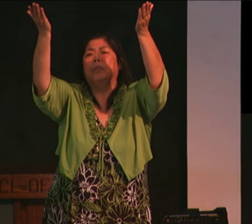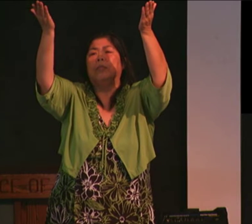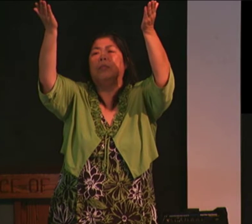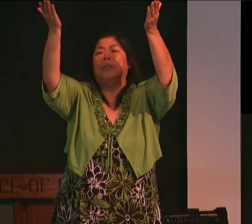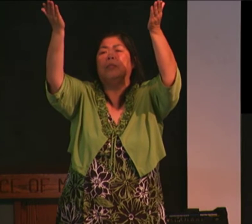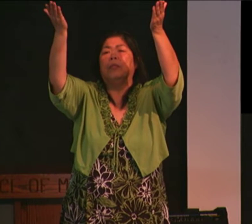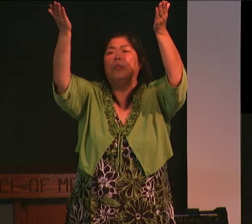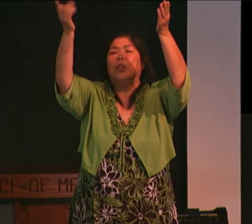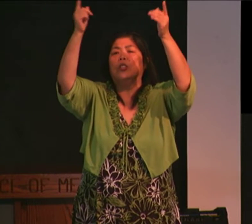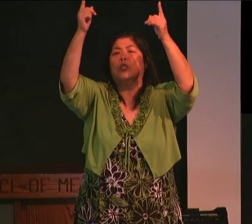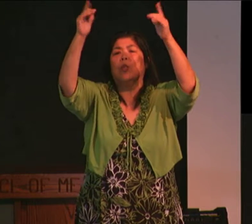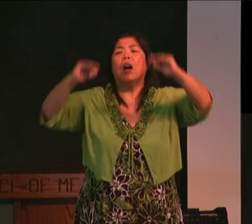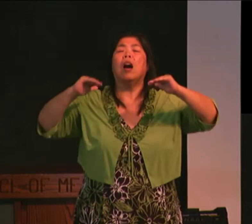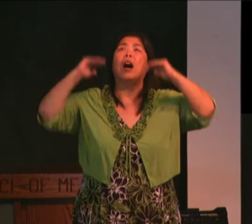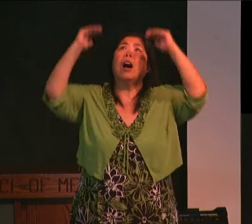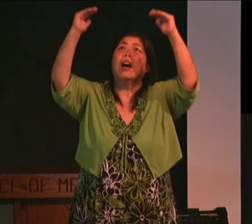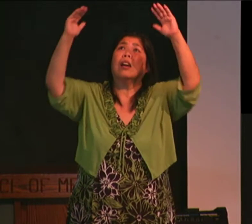You're high and lifted